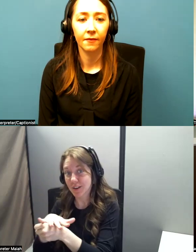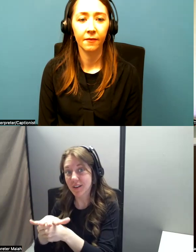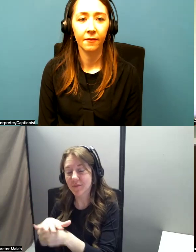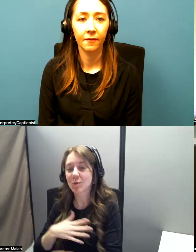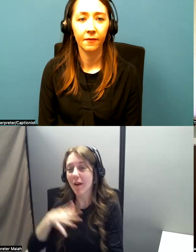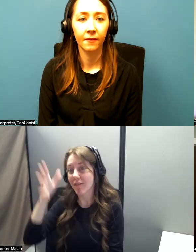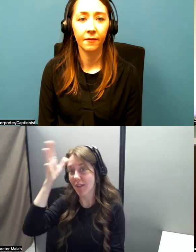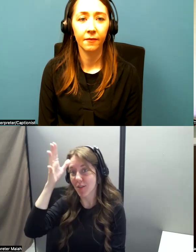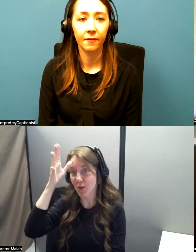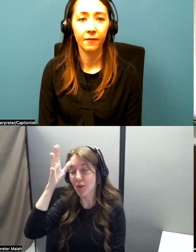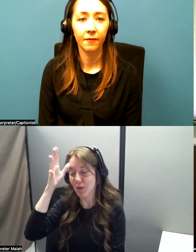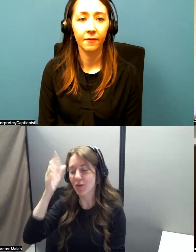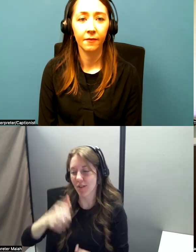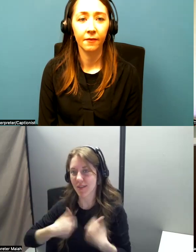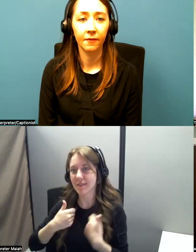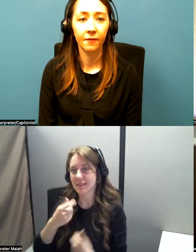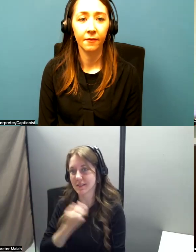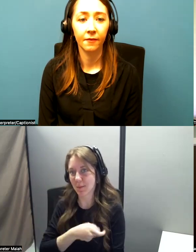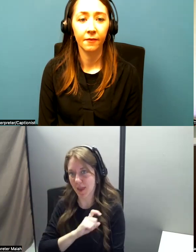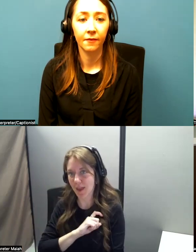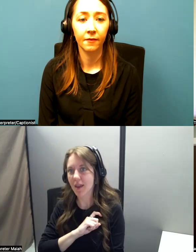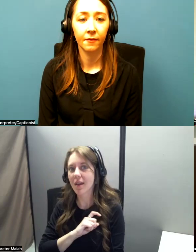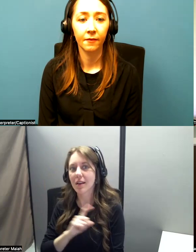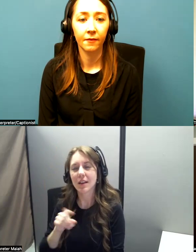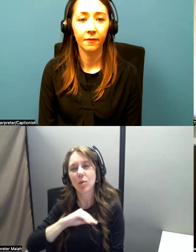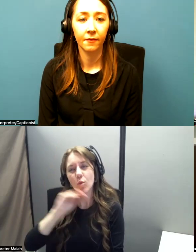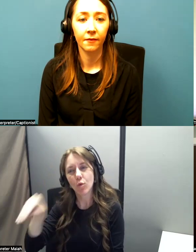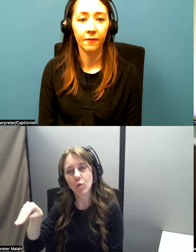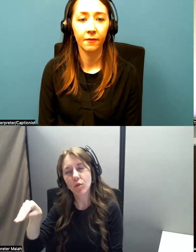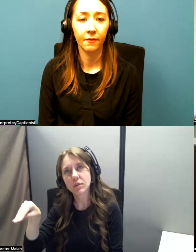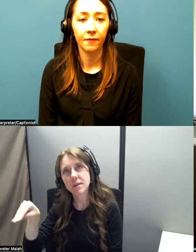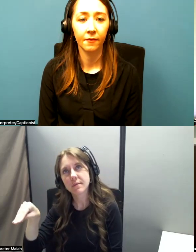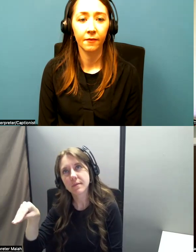Spain. He moved to Spain about let me think,